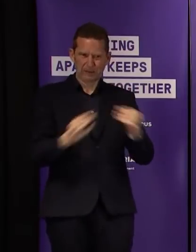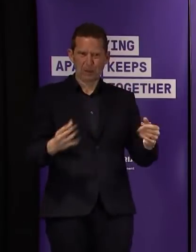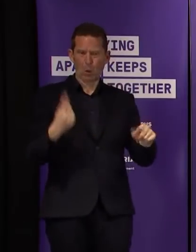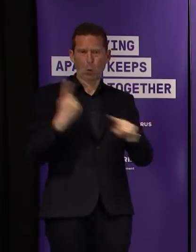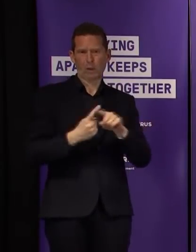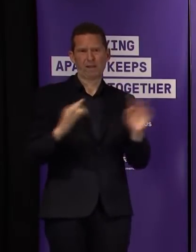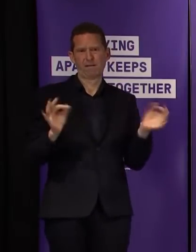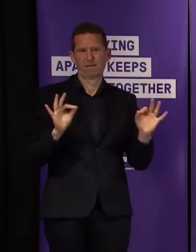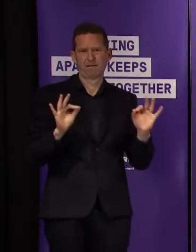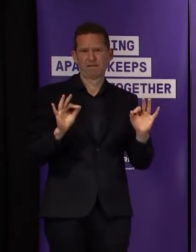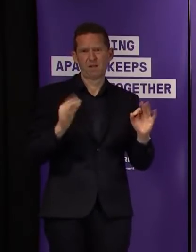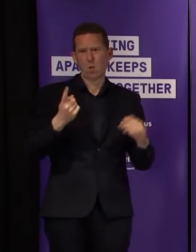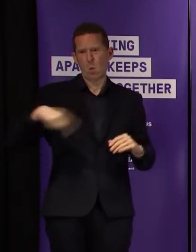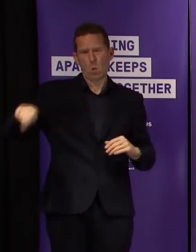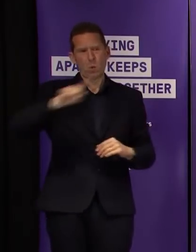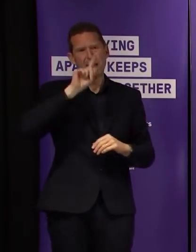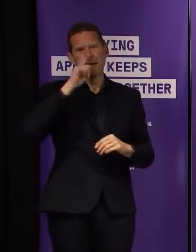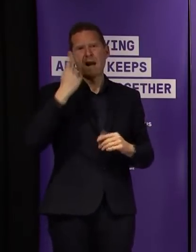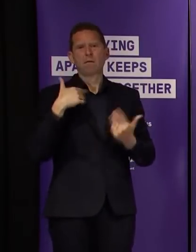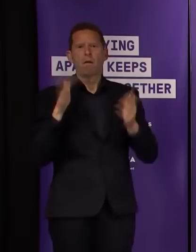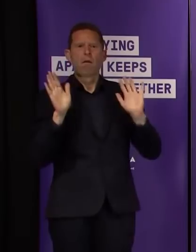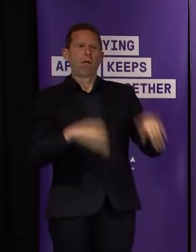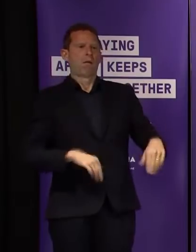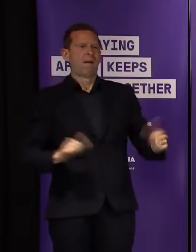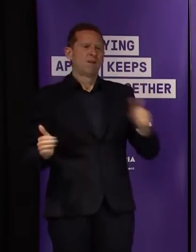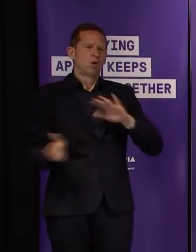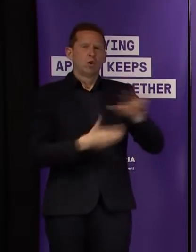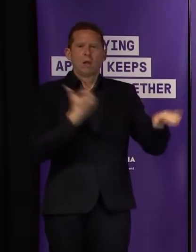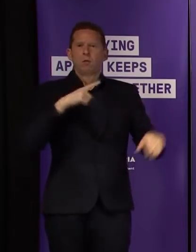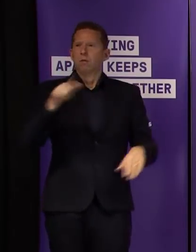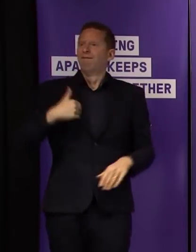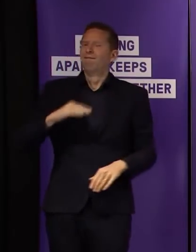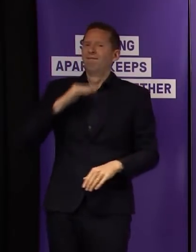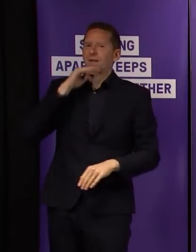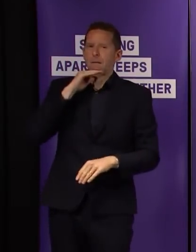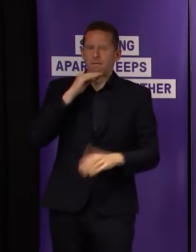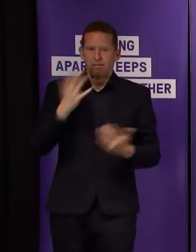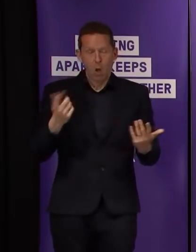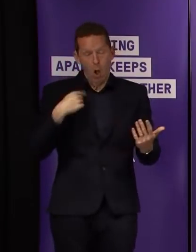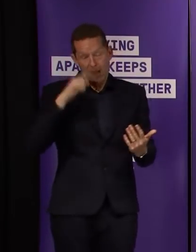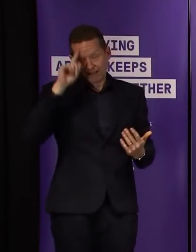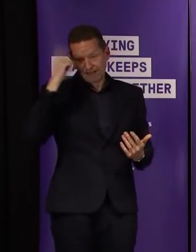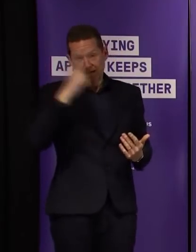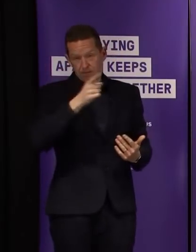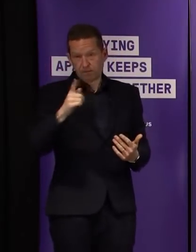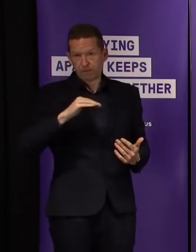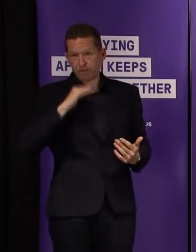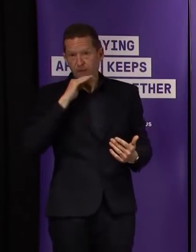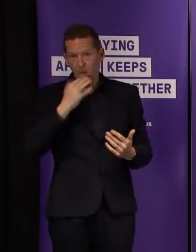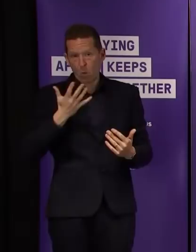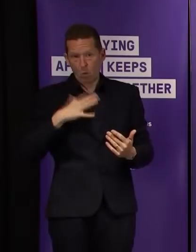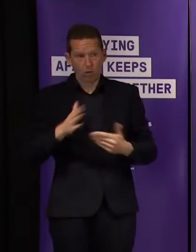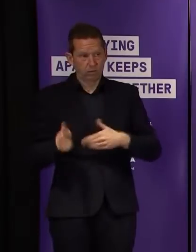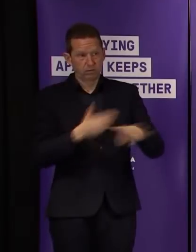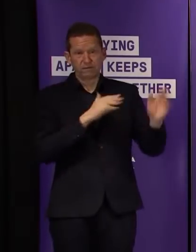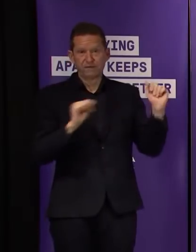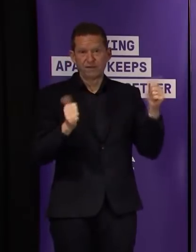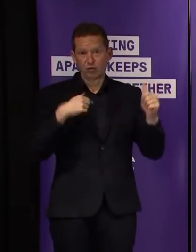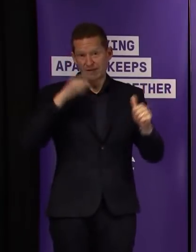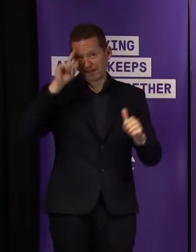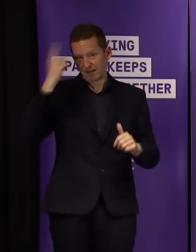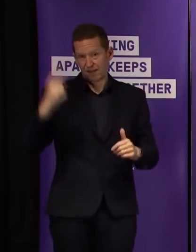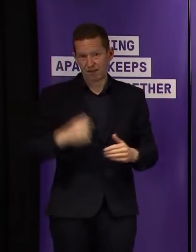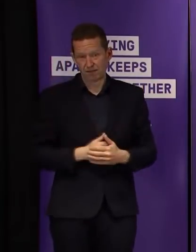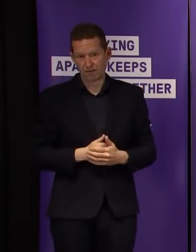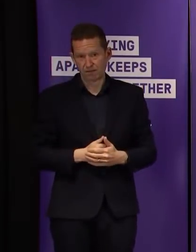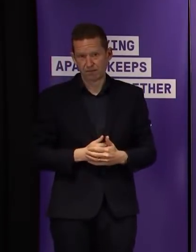of us, afford to pretend it's over because we want it to be. I know why we want it to be over. You know, it's not, there's nothing